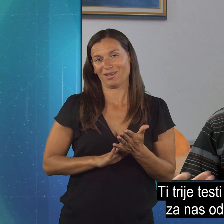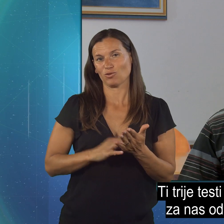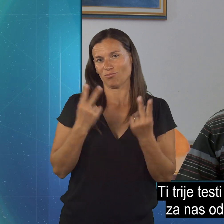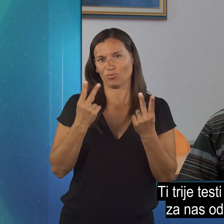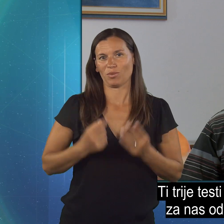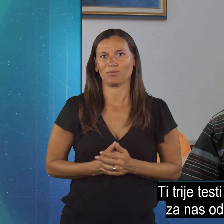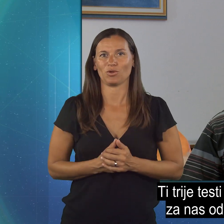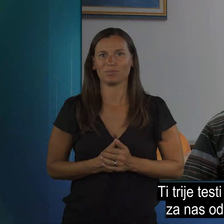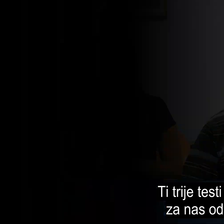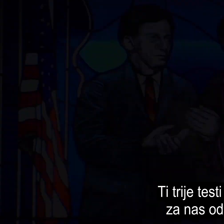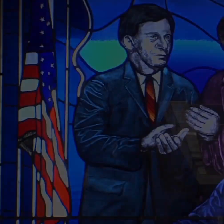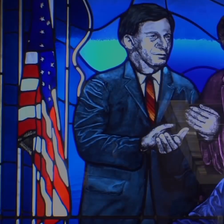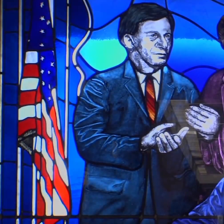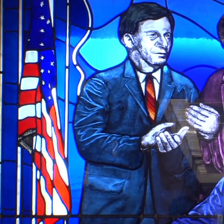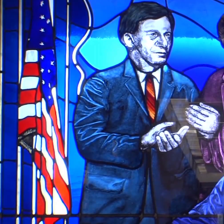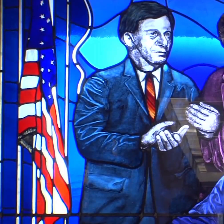are critical for us.